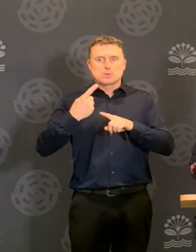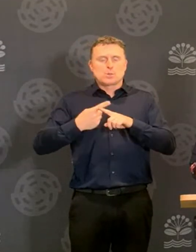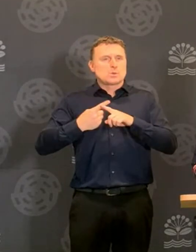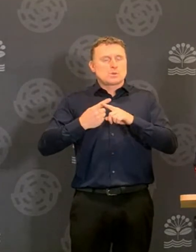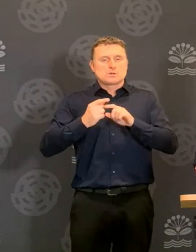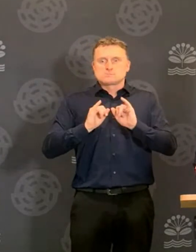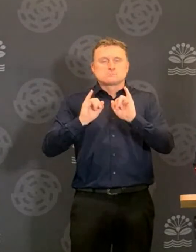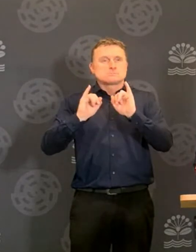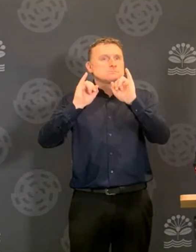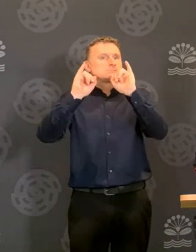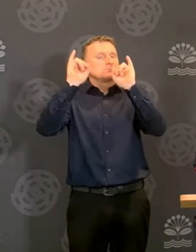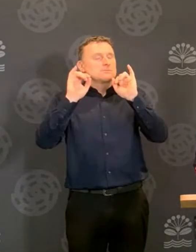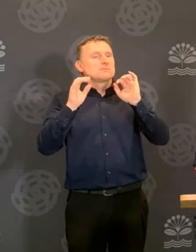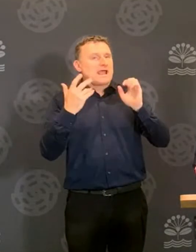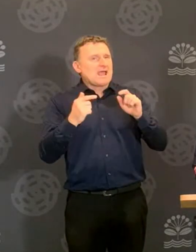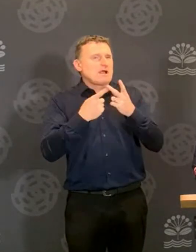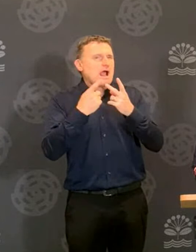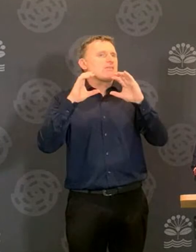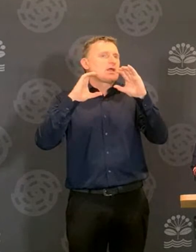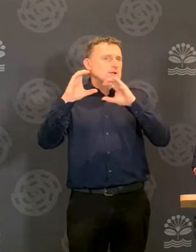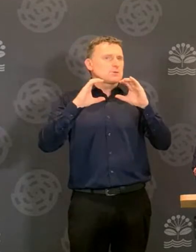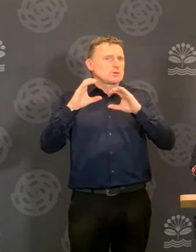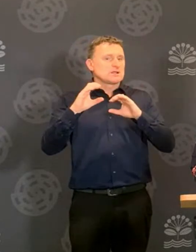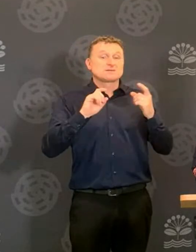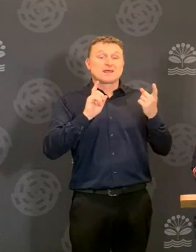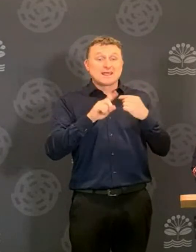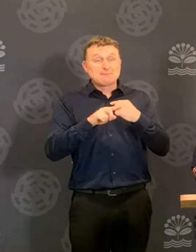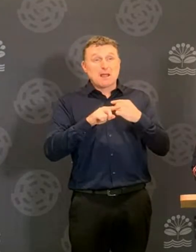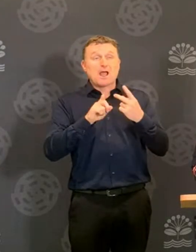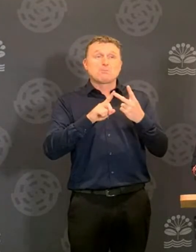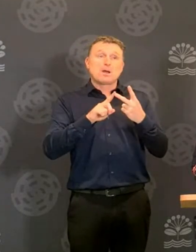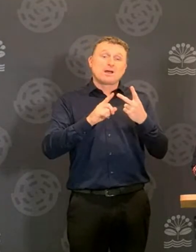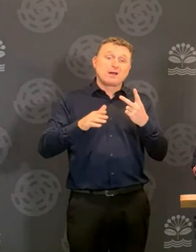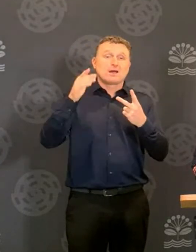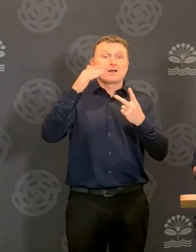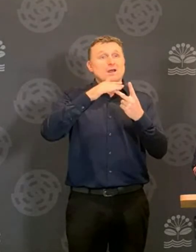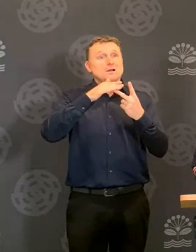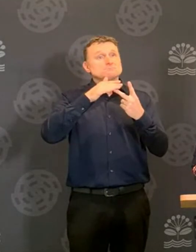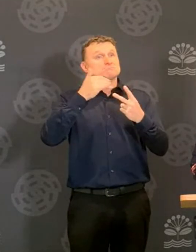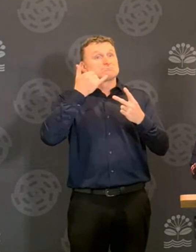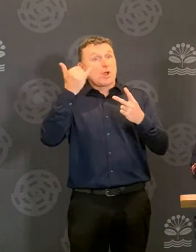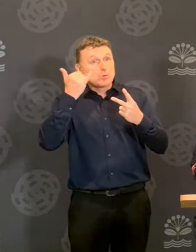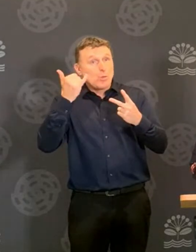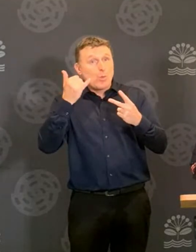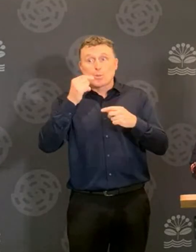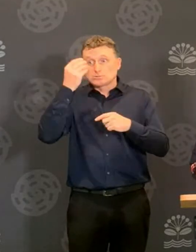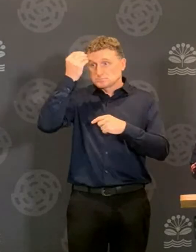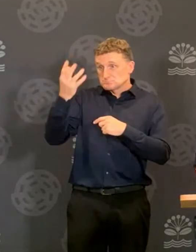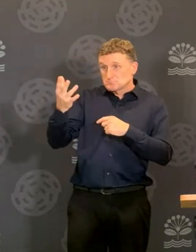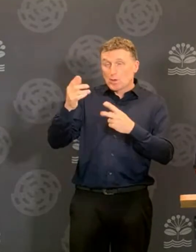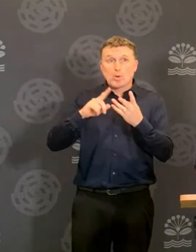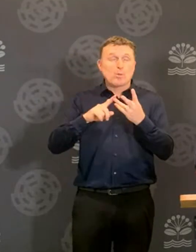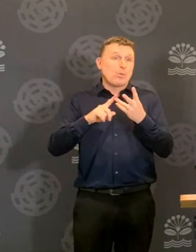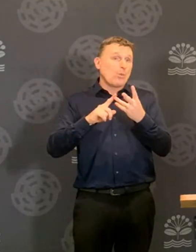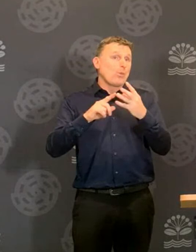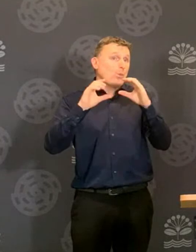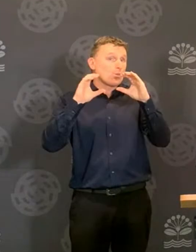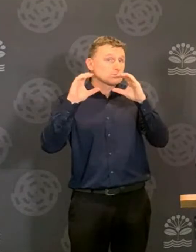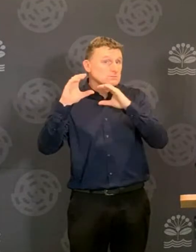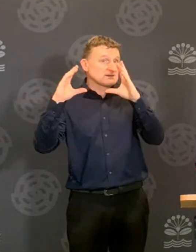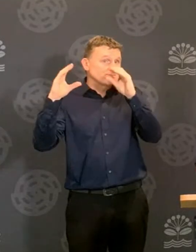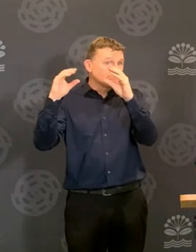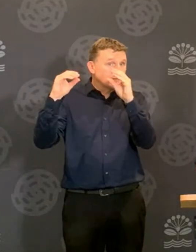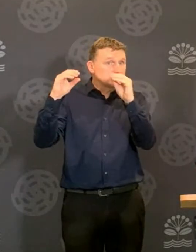other forms of communication. Obviously phone calls and face-to-face are an important part of that. Email is just one of the